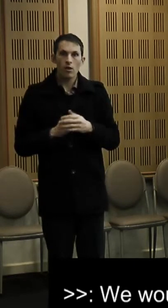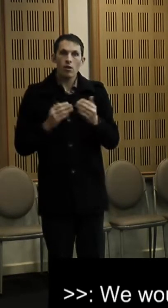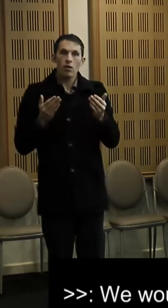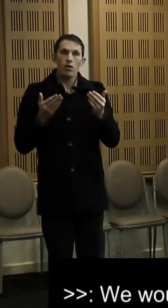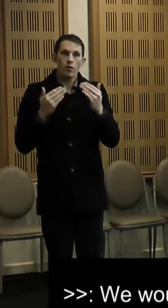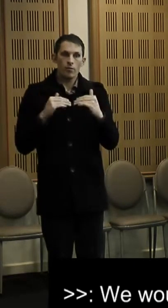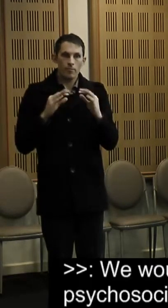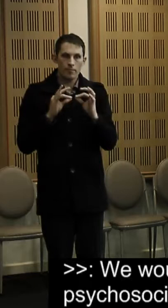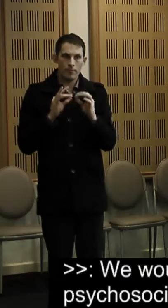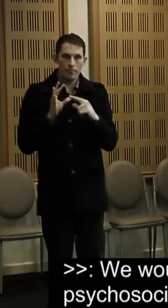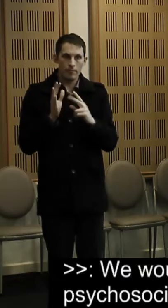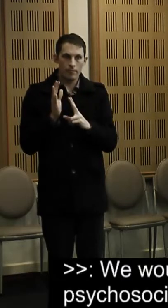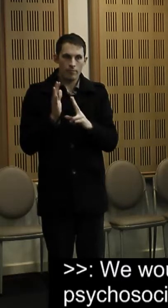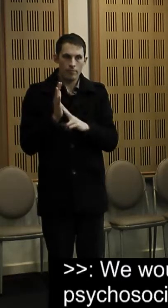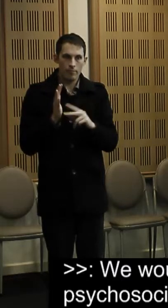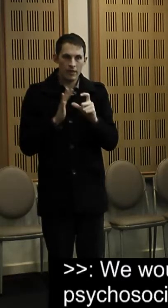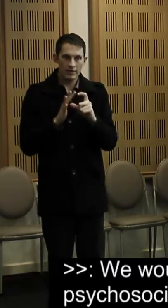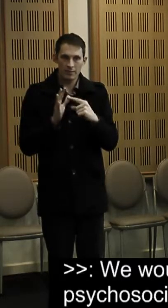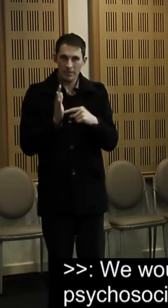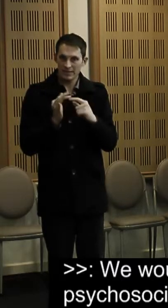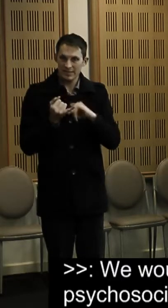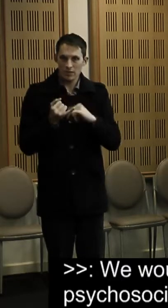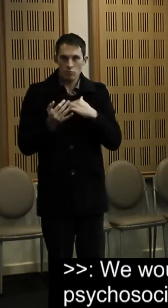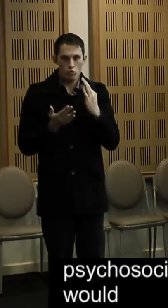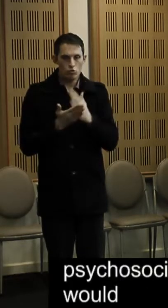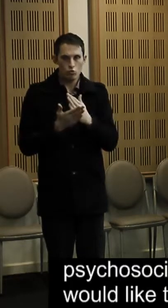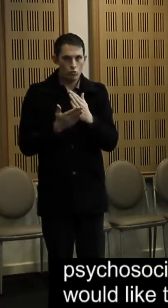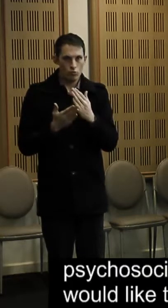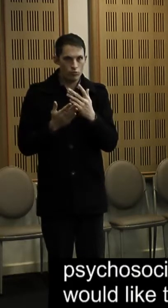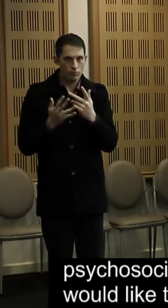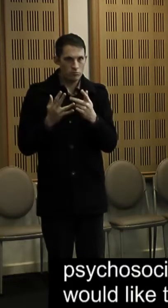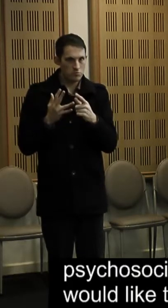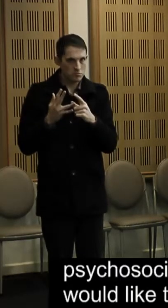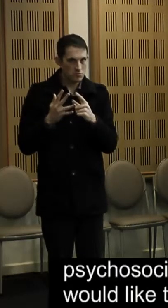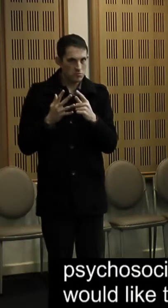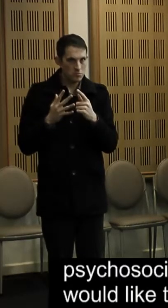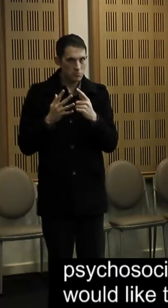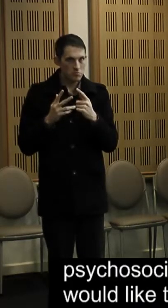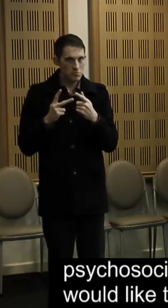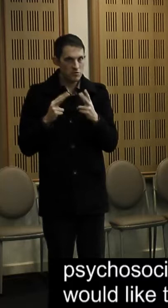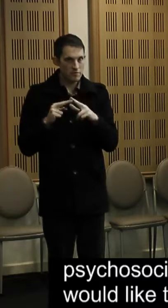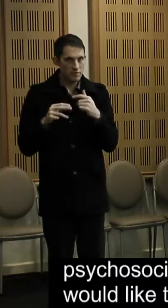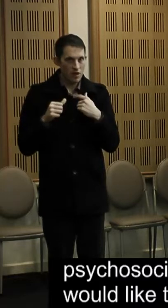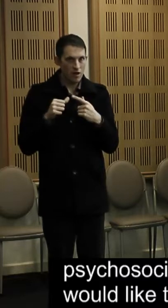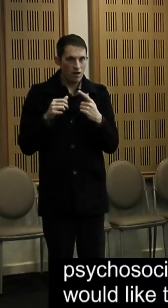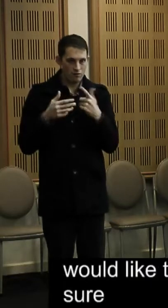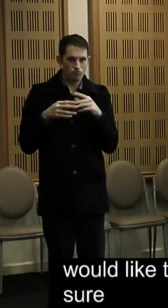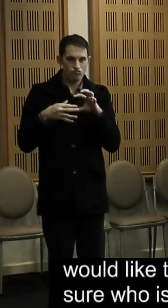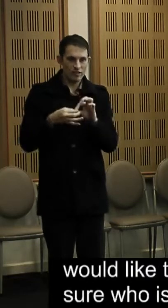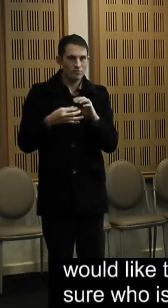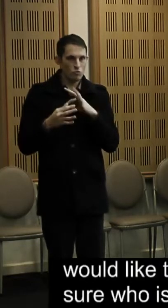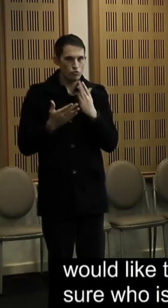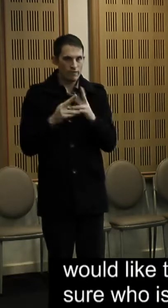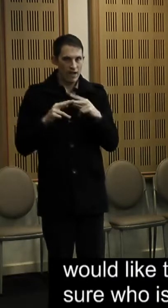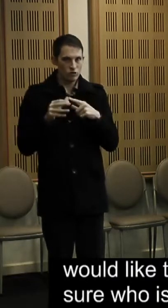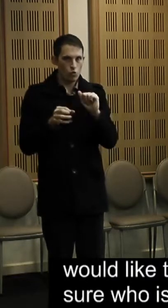that, so I couldn't answer. Don't know if I've answered your question properly. Kind of, I'll pass it on. Yeah. Just adding